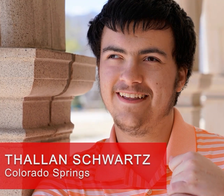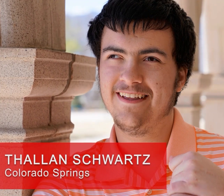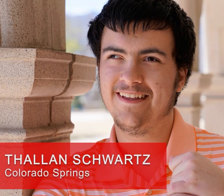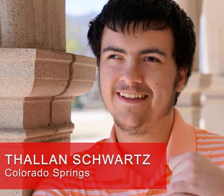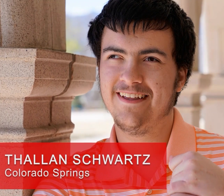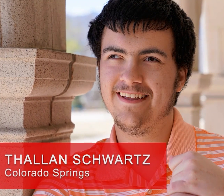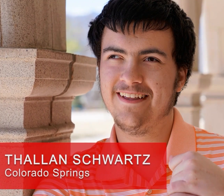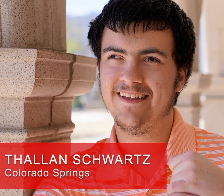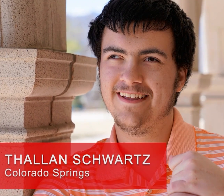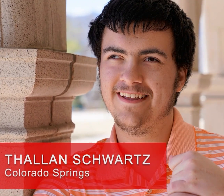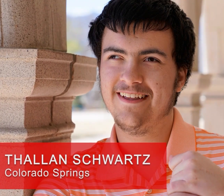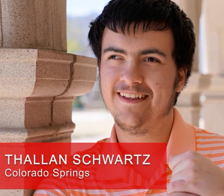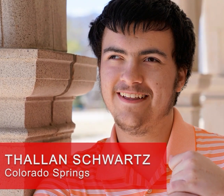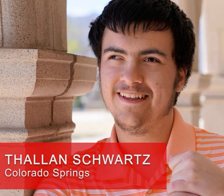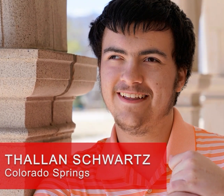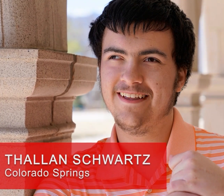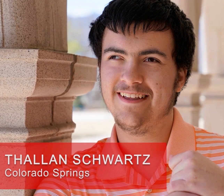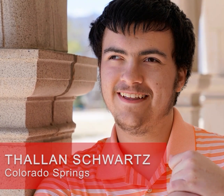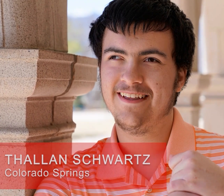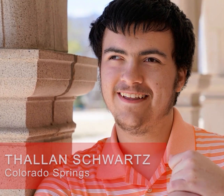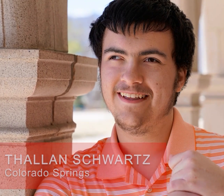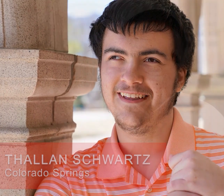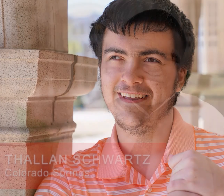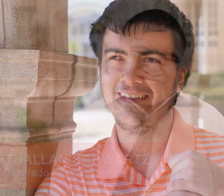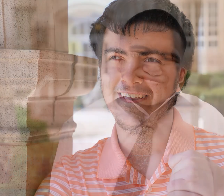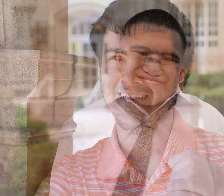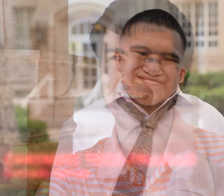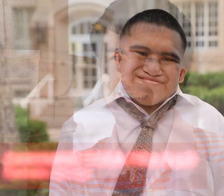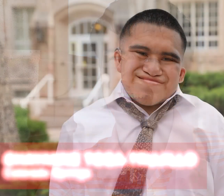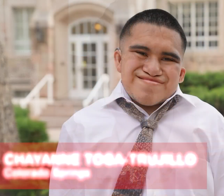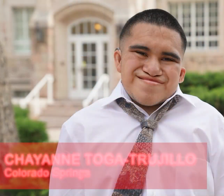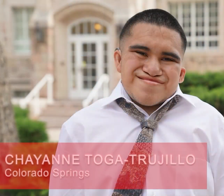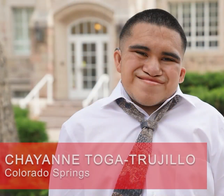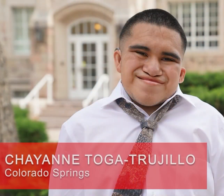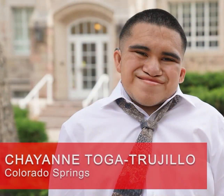a close-up picture of Taylor standing next to Stone Pillars, smiling.